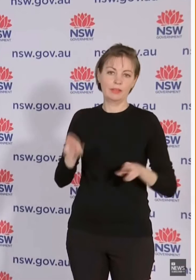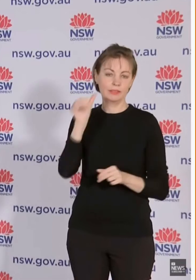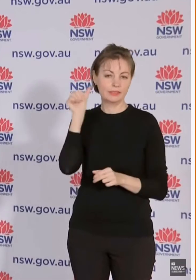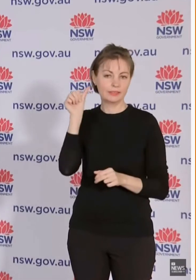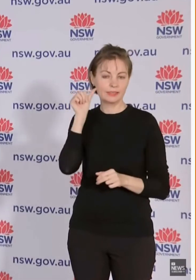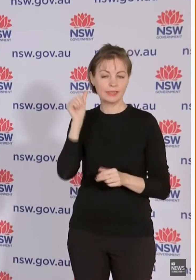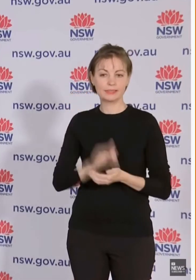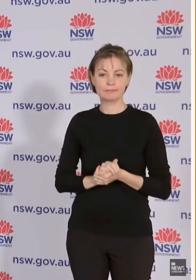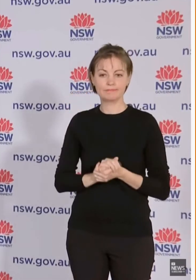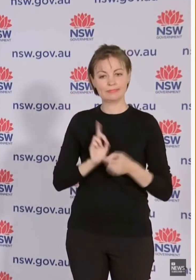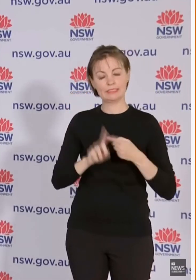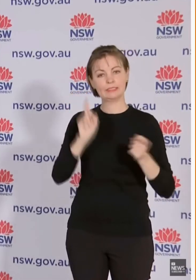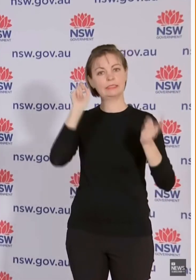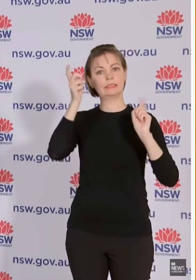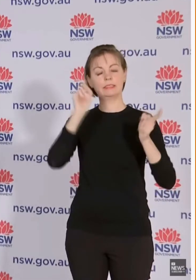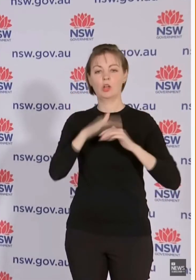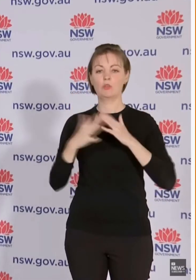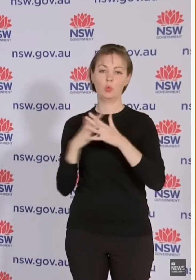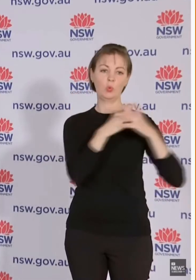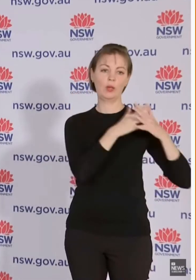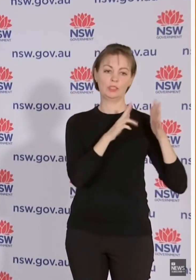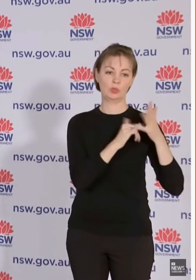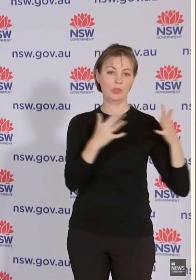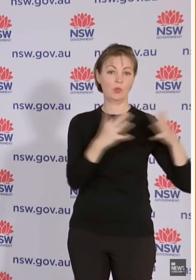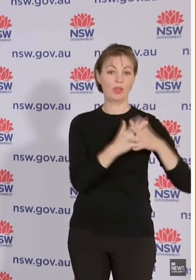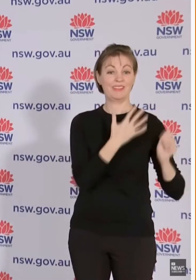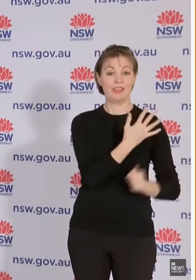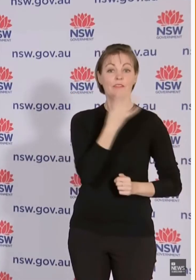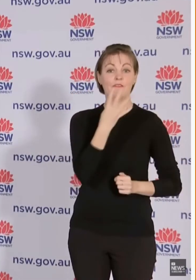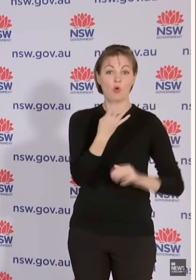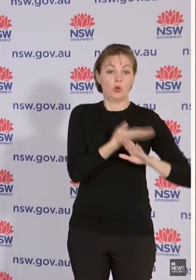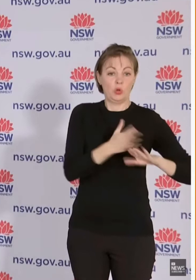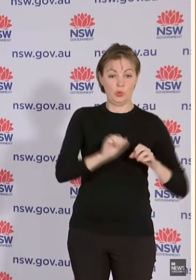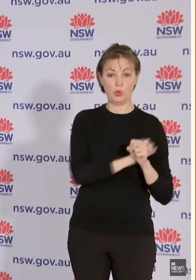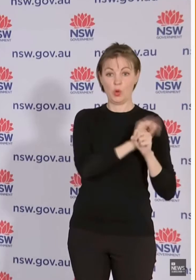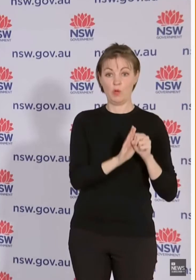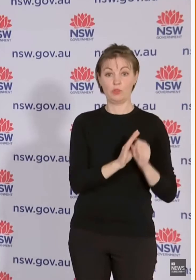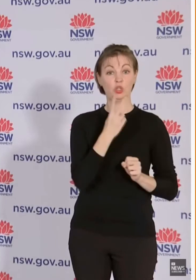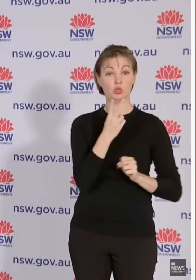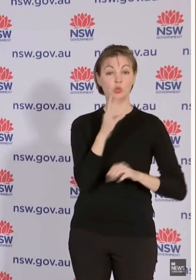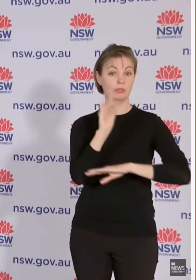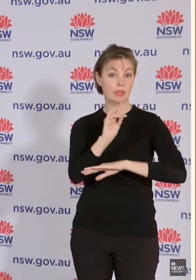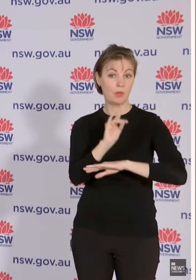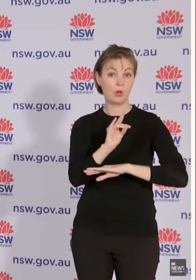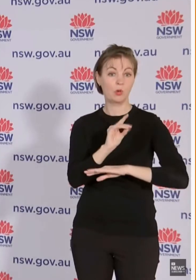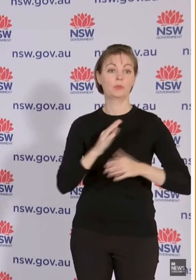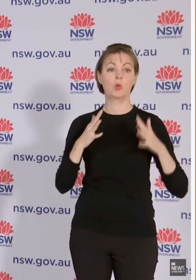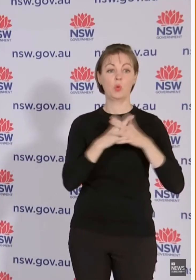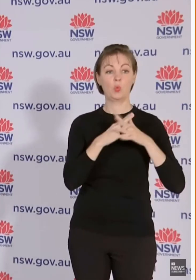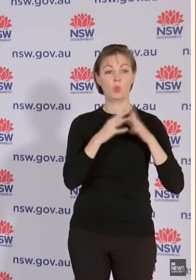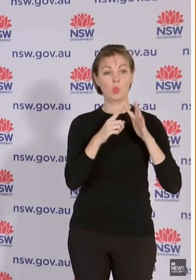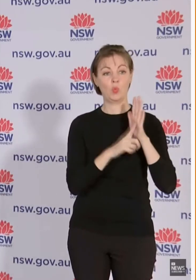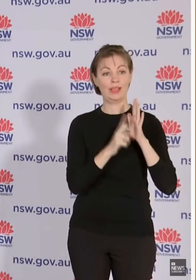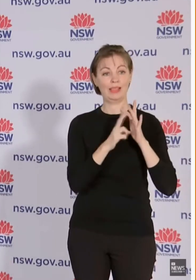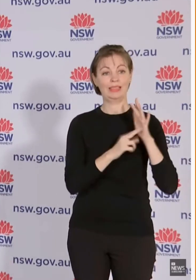is Western New South Wales. Overnight there were 54 cases. 32 of those cases were in Dubbo. Wellington and Bathurst